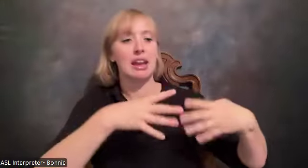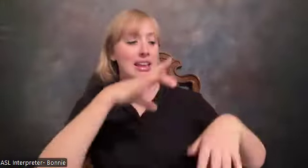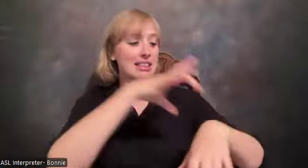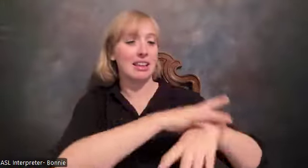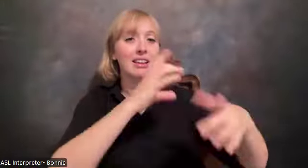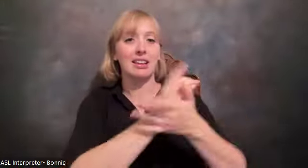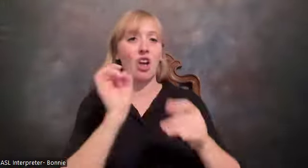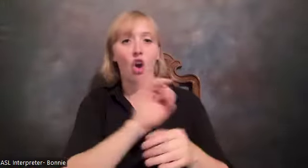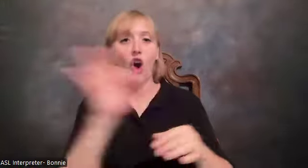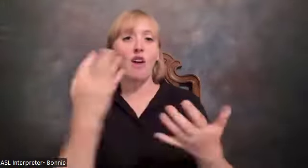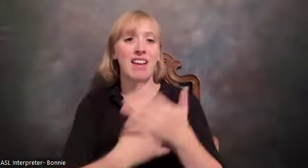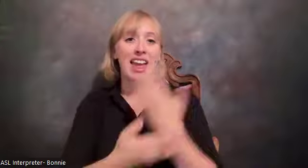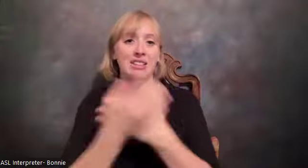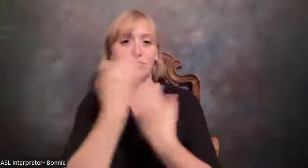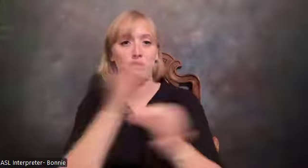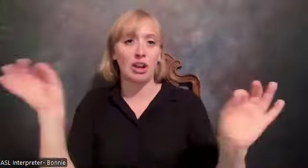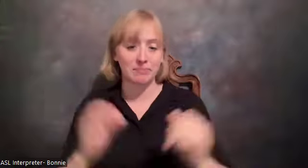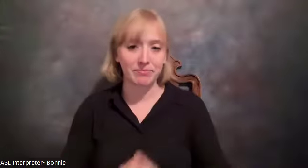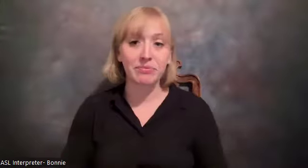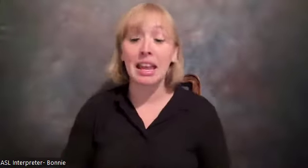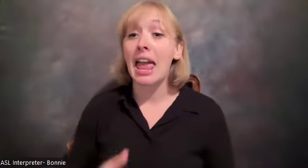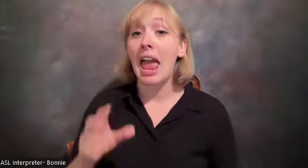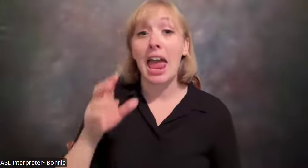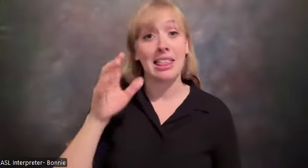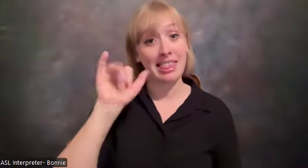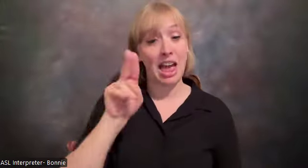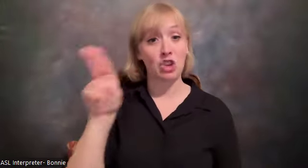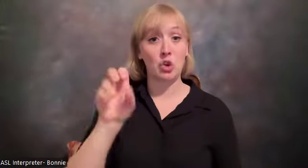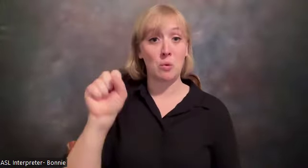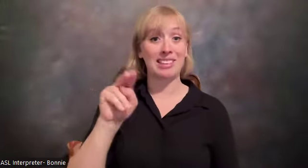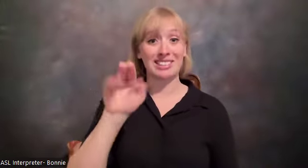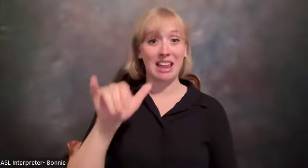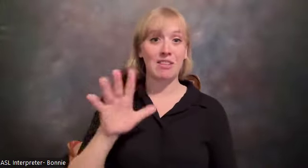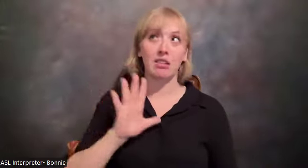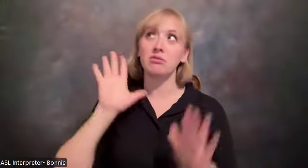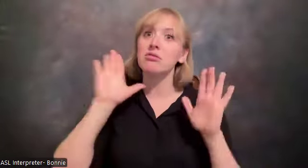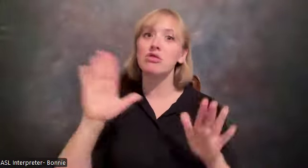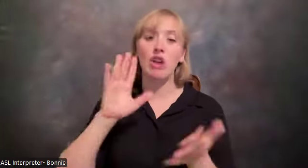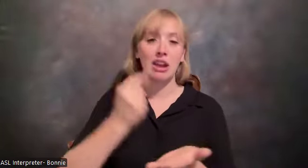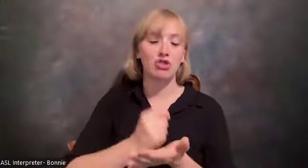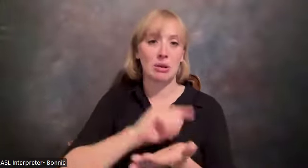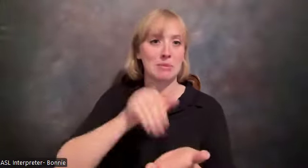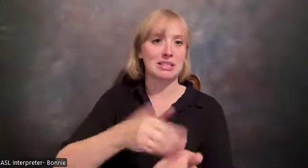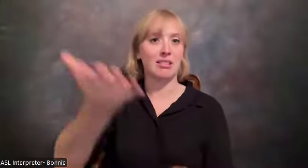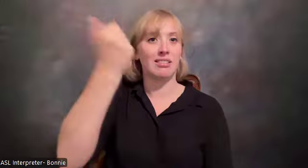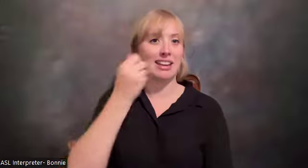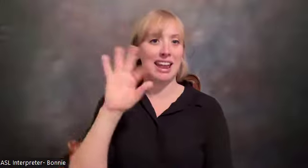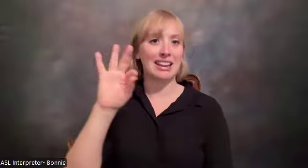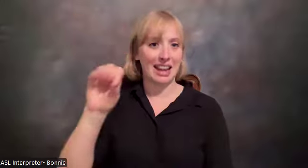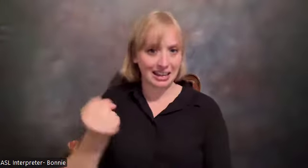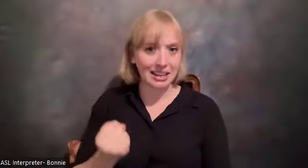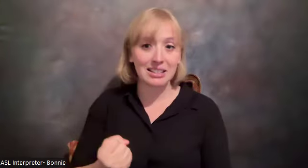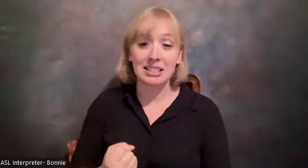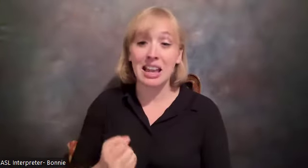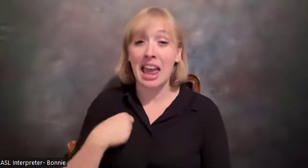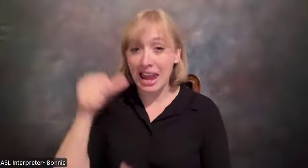And as far as I'm concerned, the United States Navy had one of the finest treatment centers in the world back in the 80s and 90s. But that's not the point. That's not what I remember. What I remember is